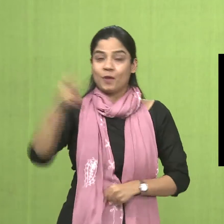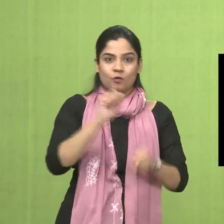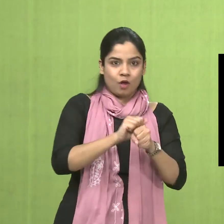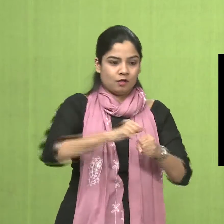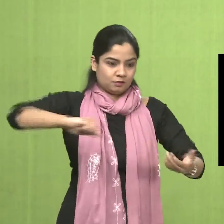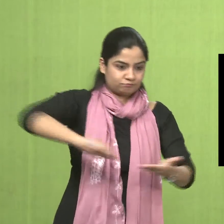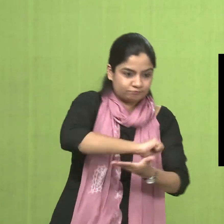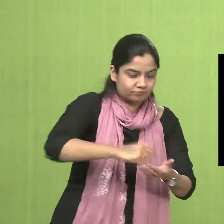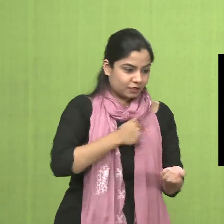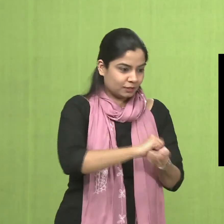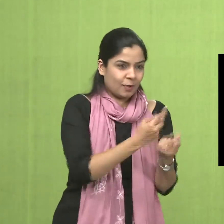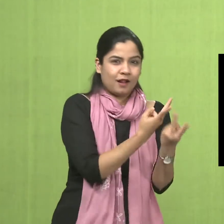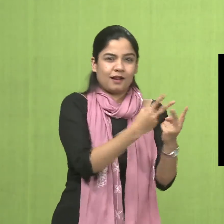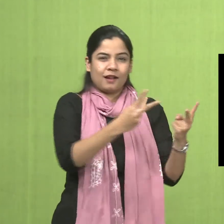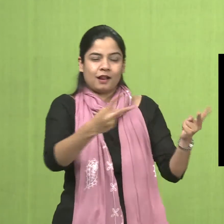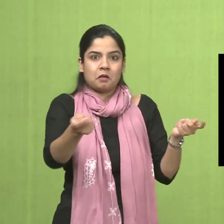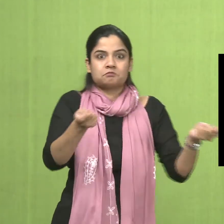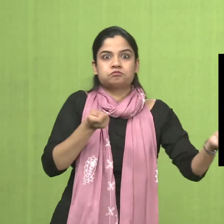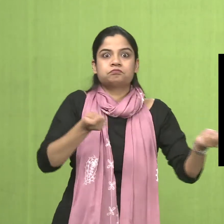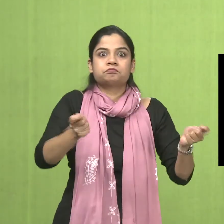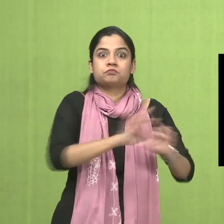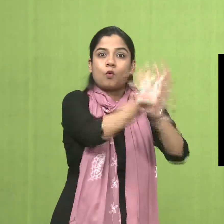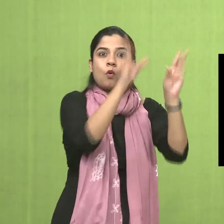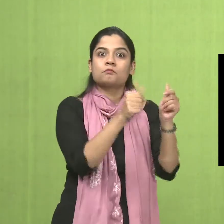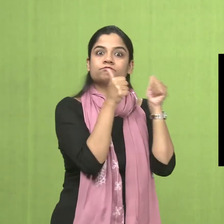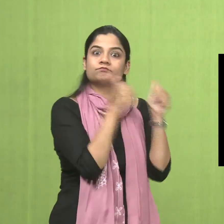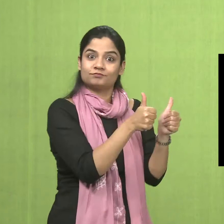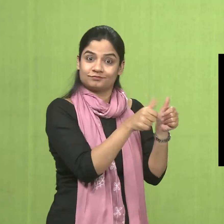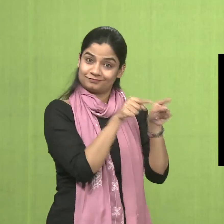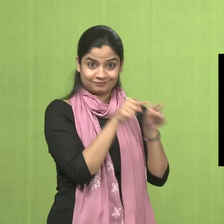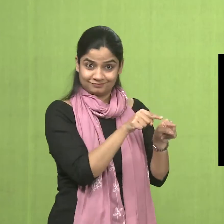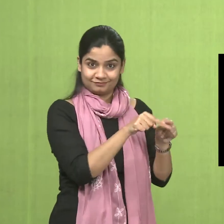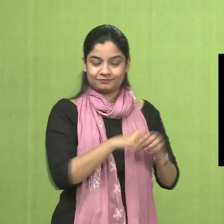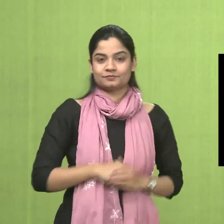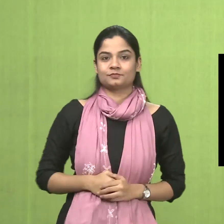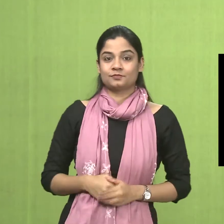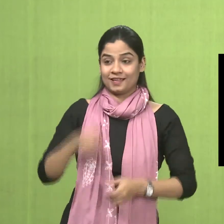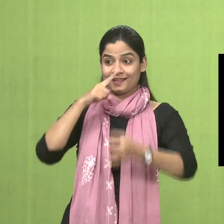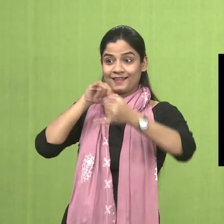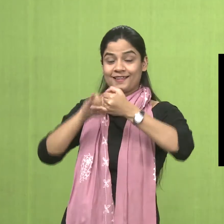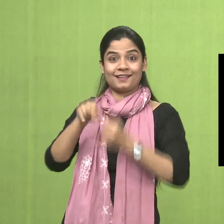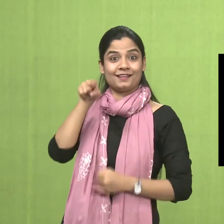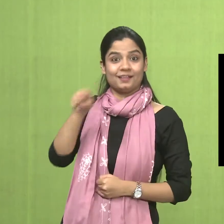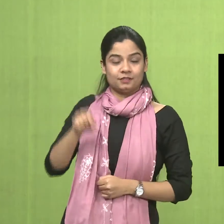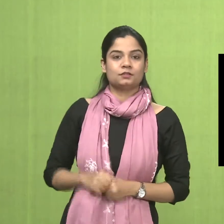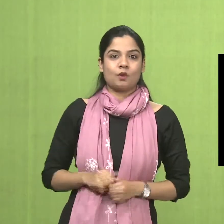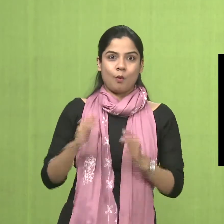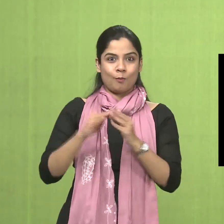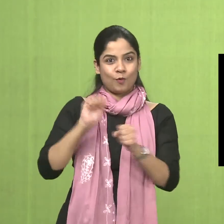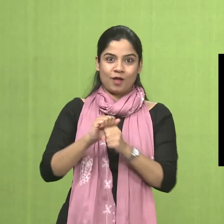the job. She would iron the clothes, wash the clothes and manages her time and energy very well. Whereas Sita,